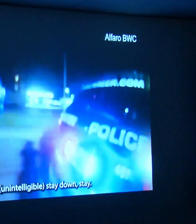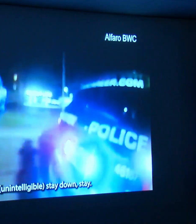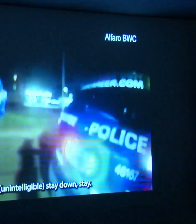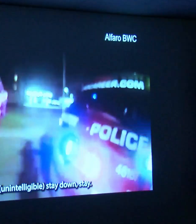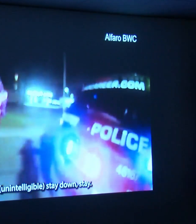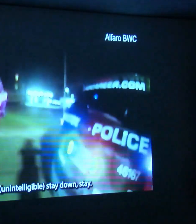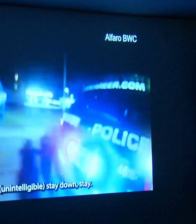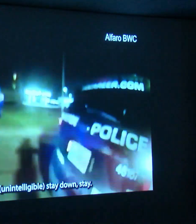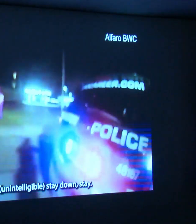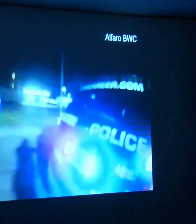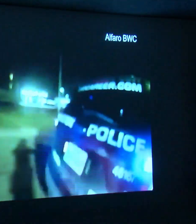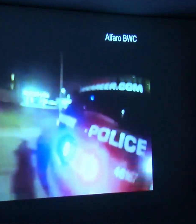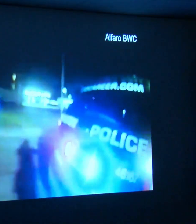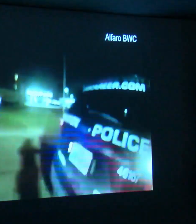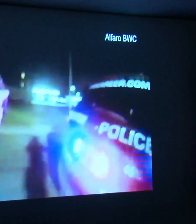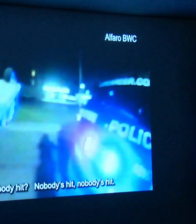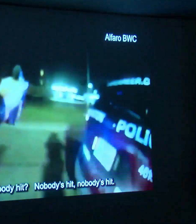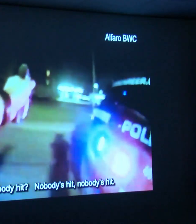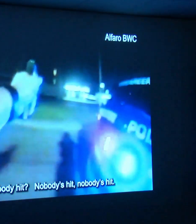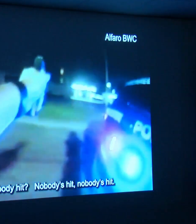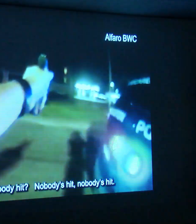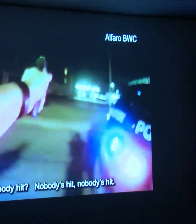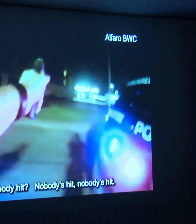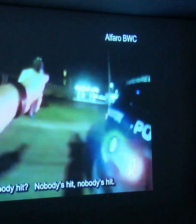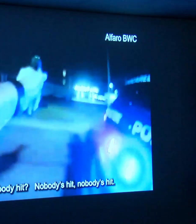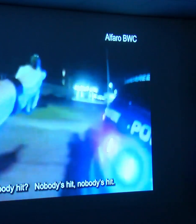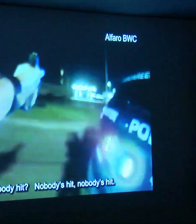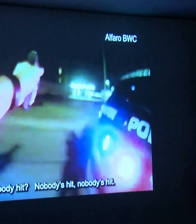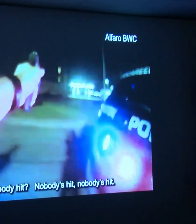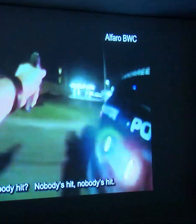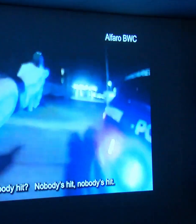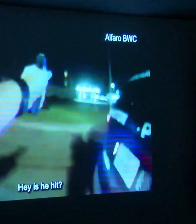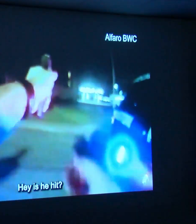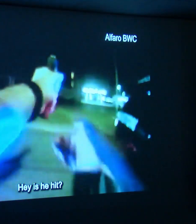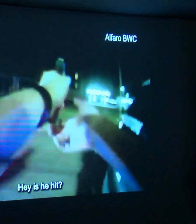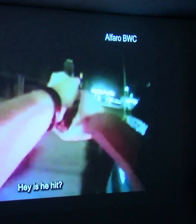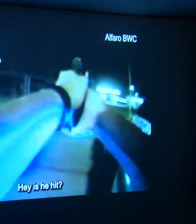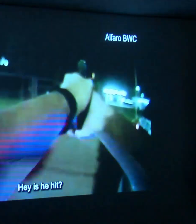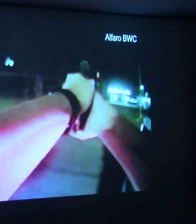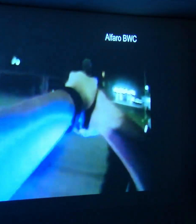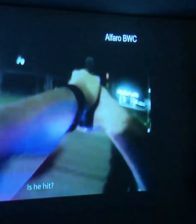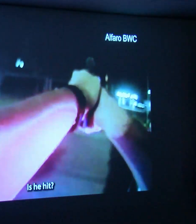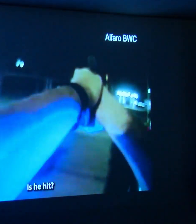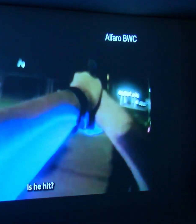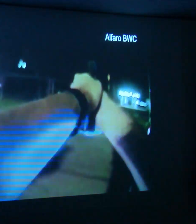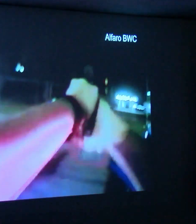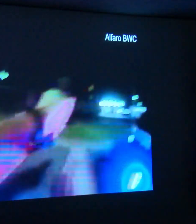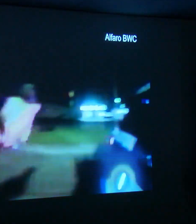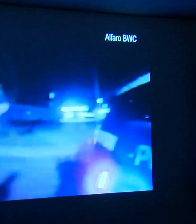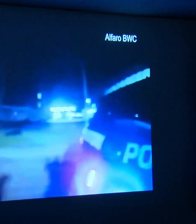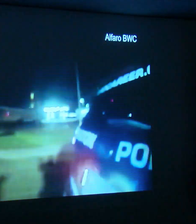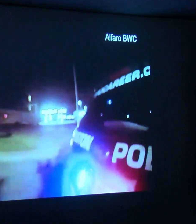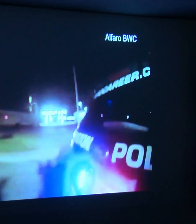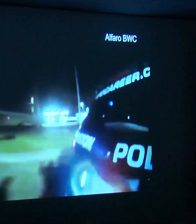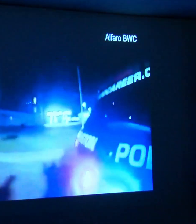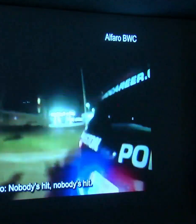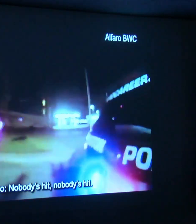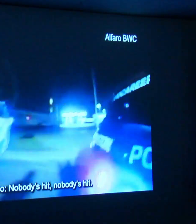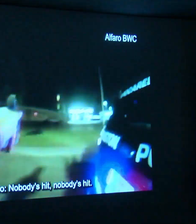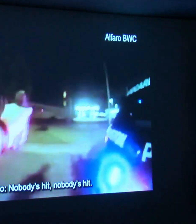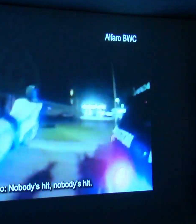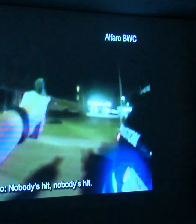Hey, sit down. Anybody hit? Nobody hit. Nobody hit. Hey, is he hit? I'm good. Is he hit?